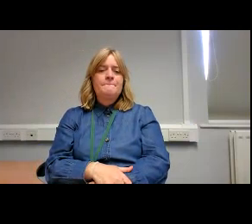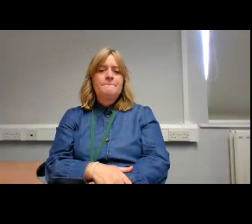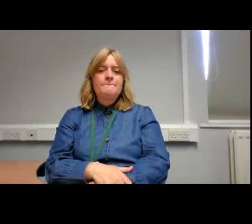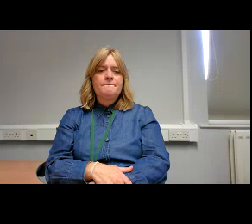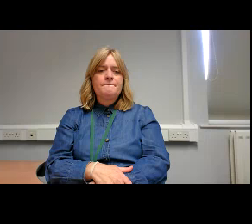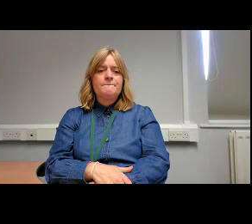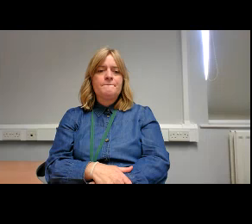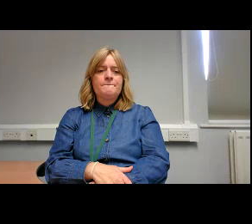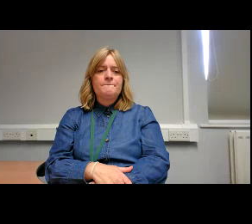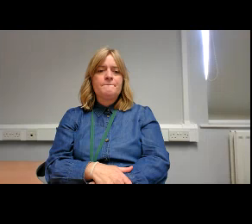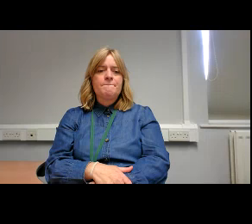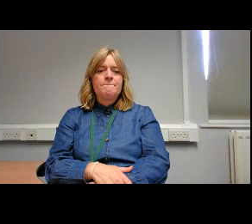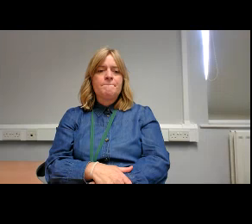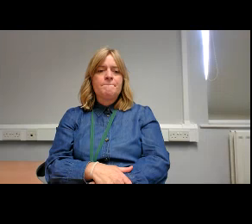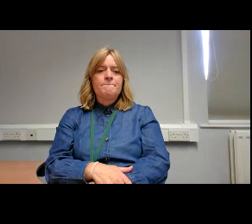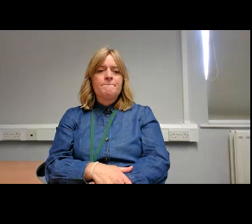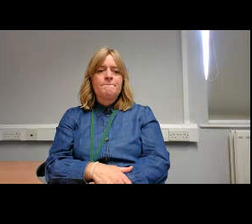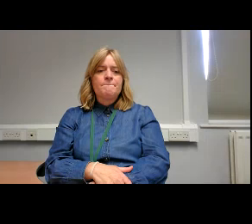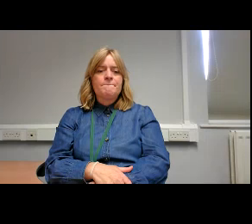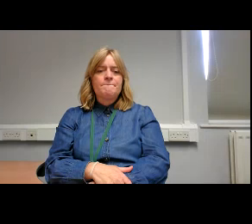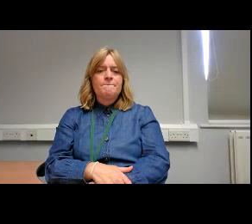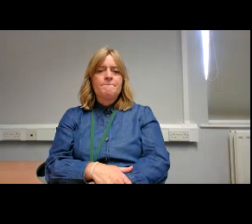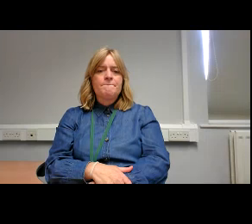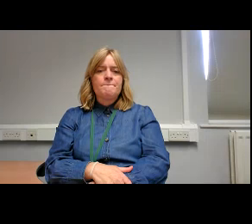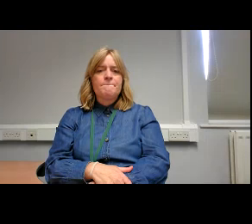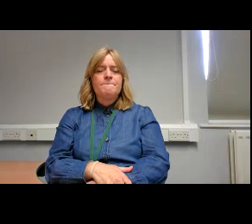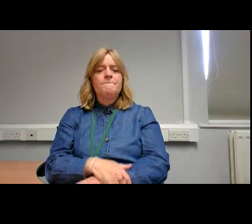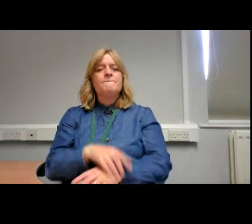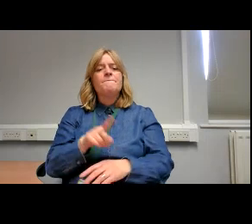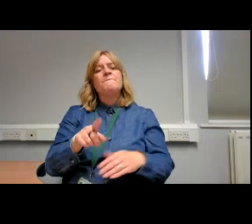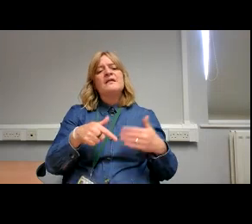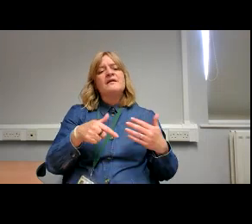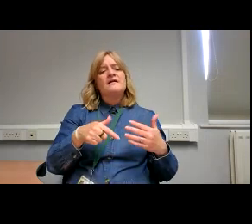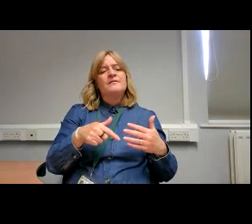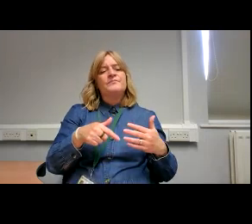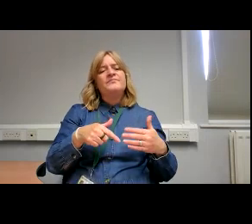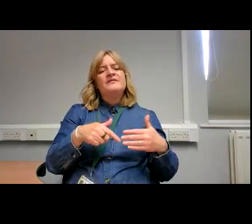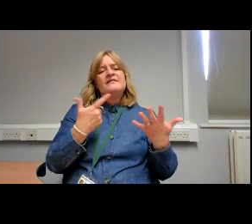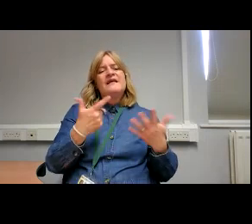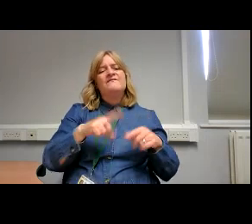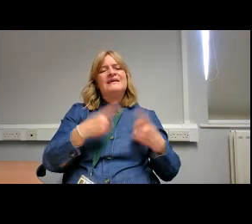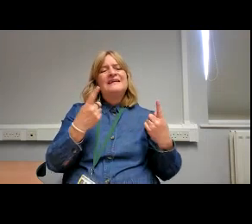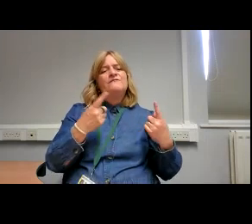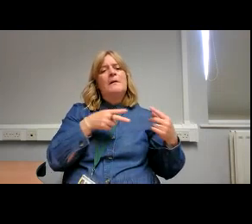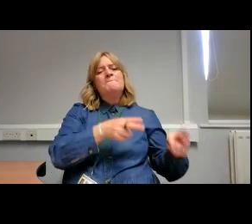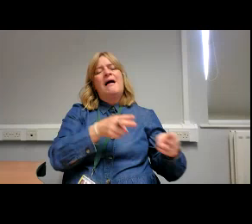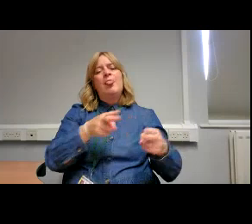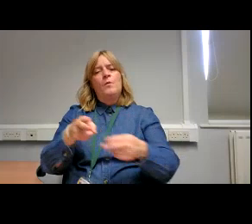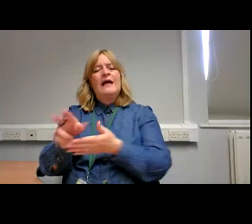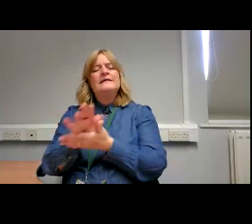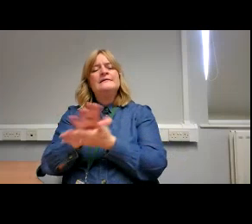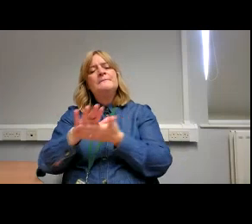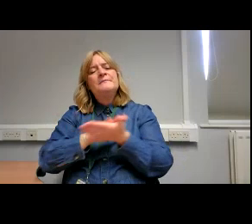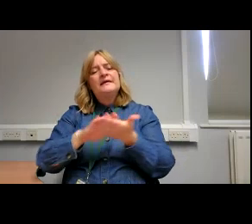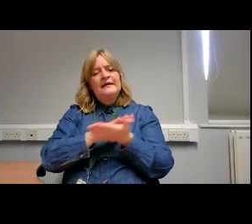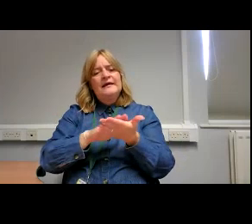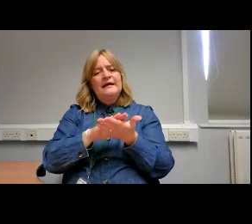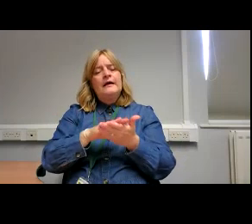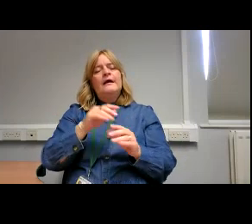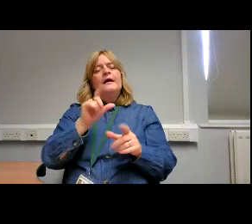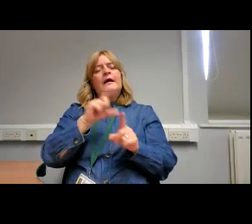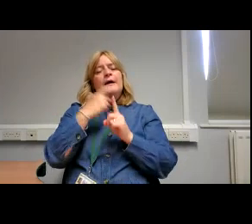So those 7 pathways work by way of what we call a patient group direction. So it enables a community pharmacist to prescribe